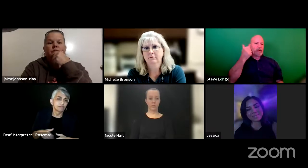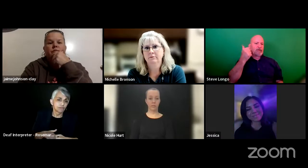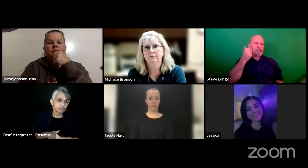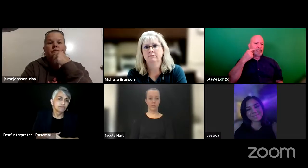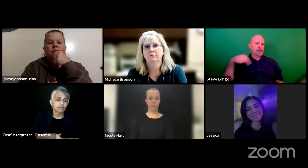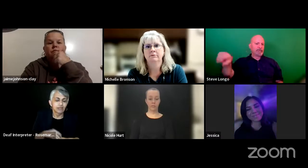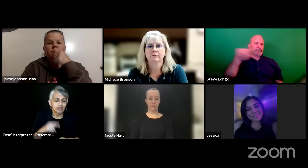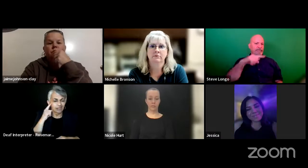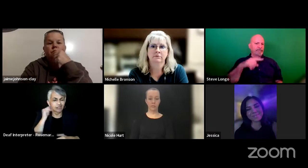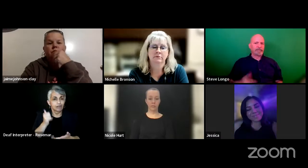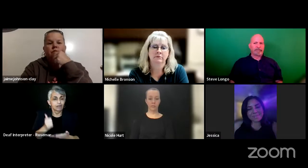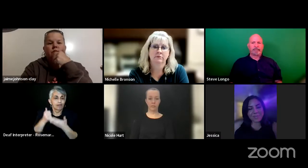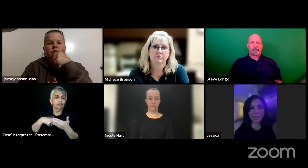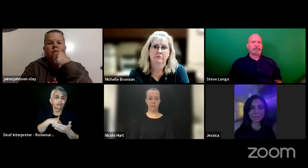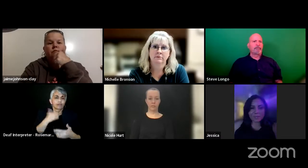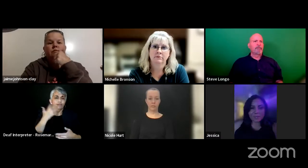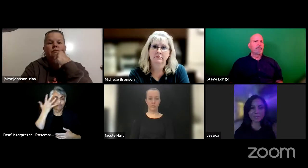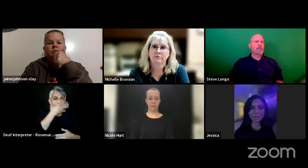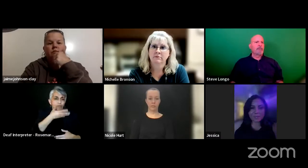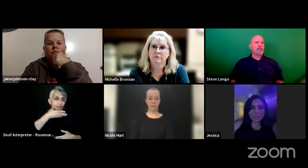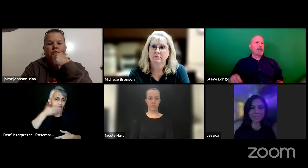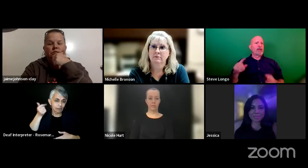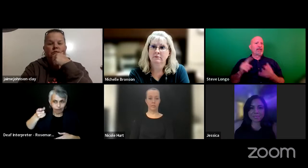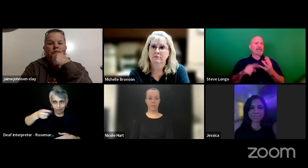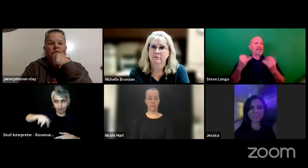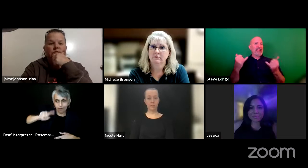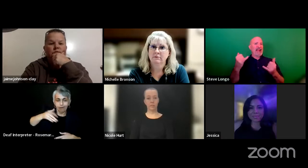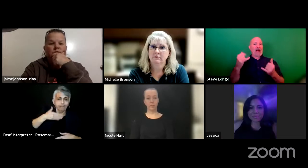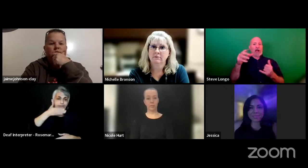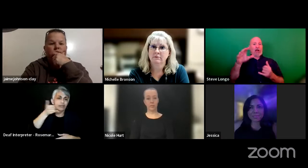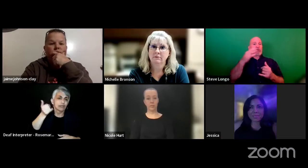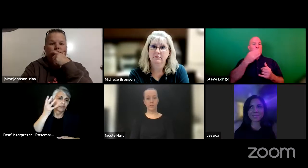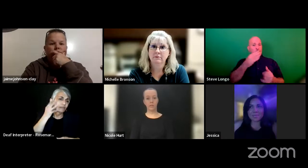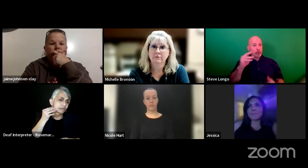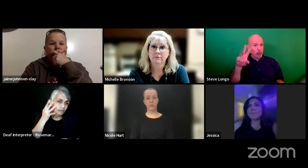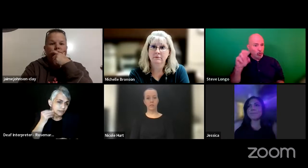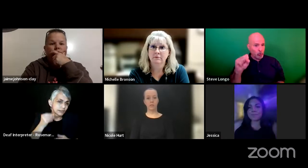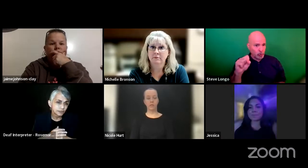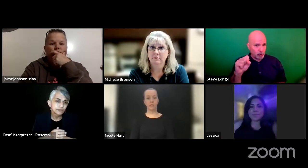We just want to make sure that we are functioning appropriately.